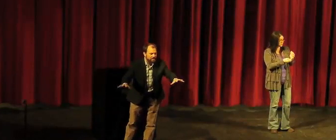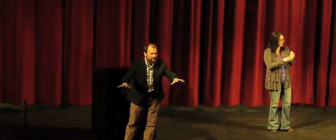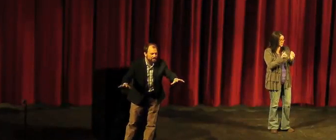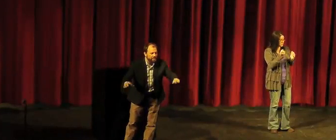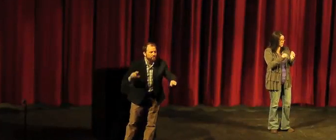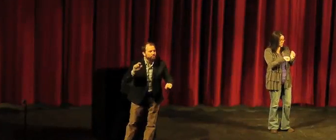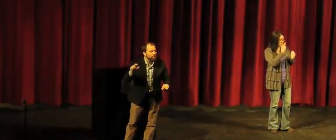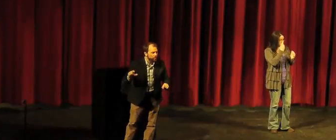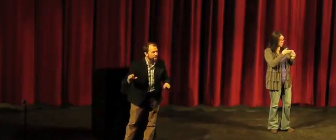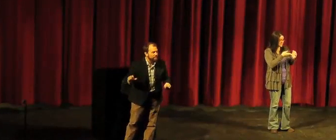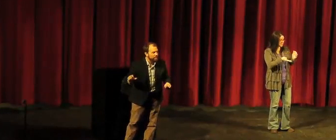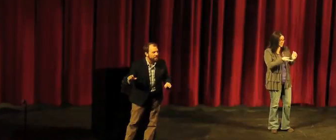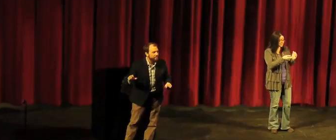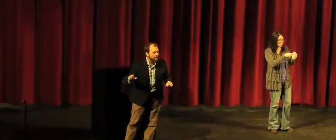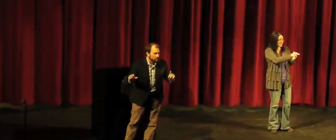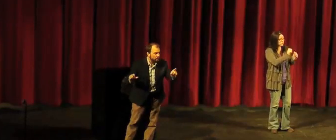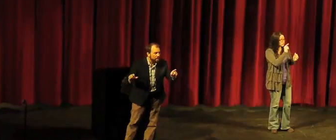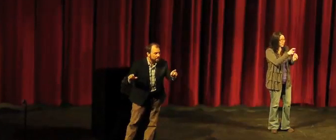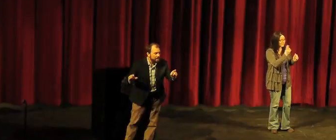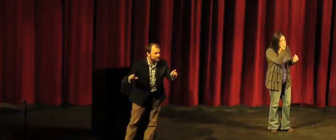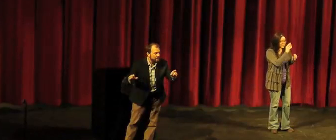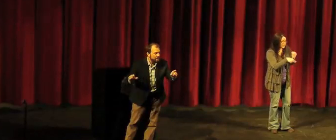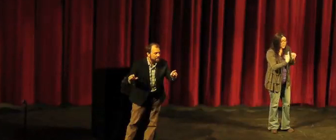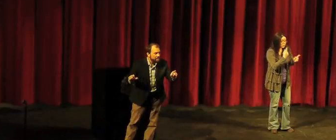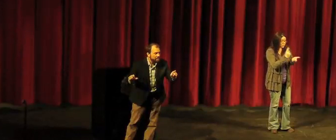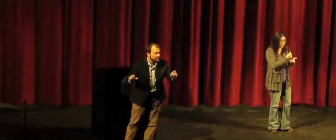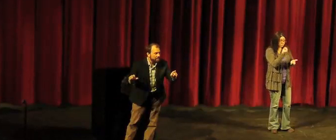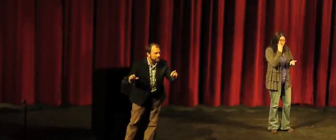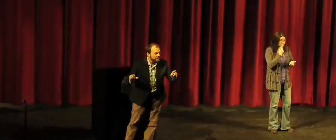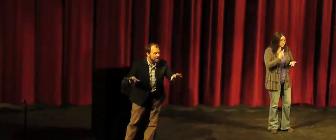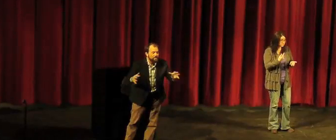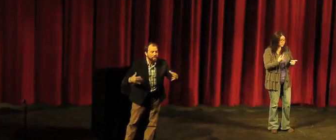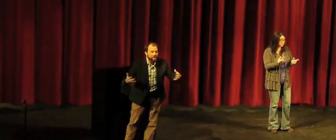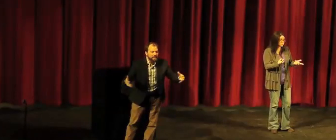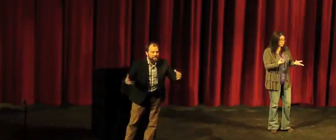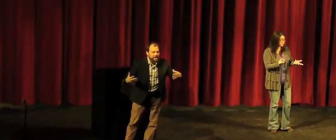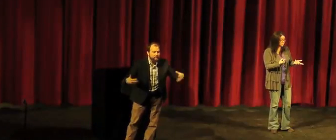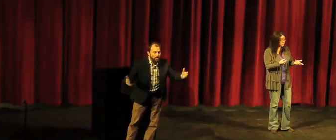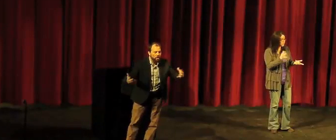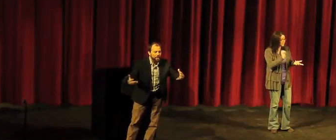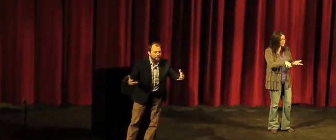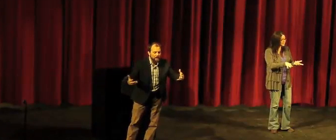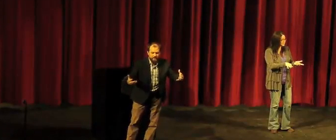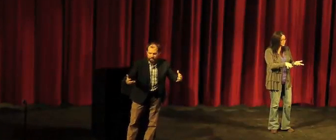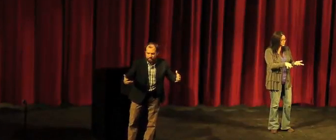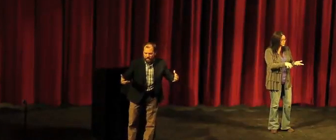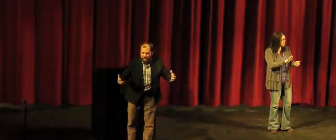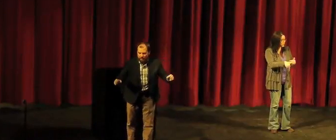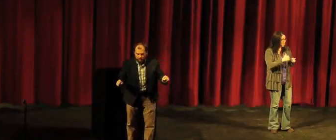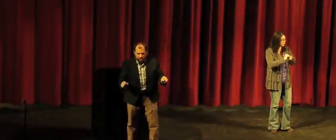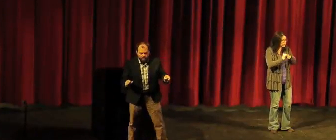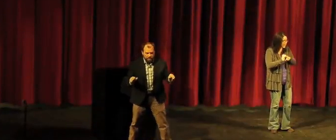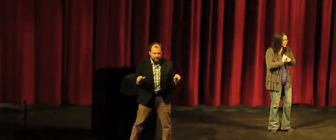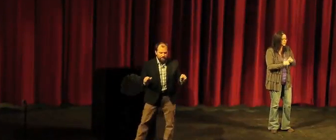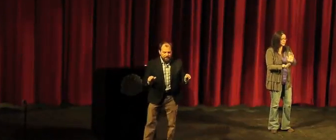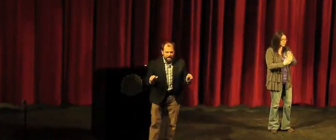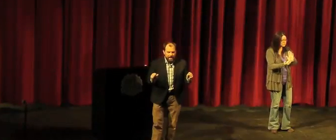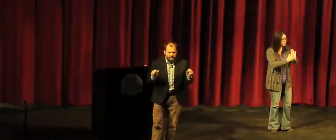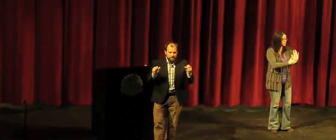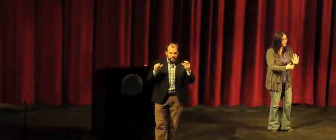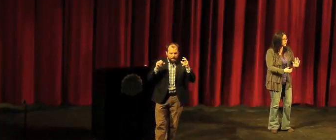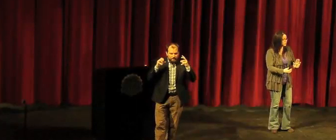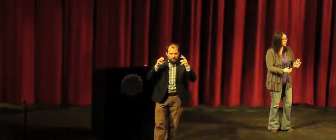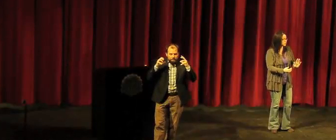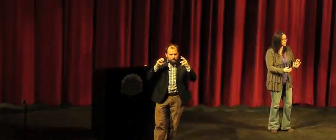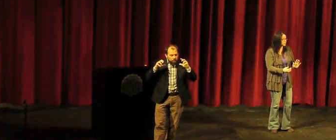understand things that you don't have to think about, right? Does that make sense? That's what it is. That's what all that practice happened. So that in